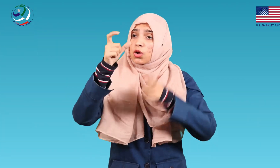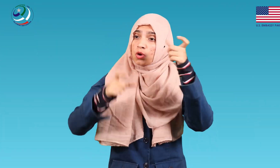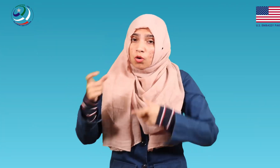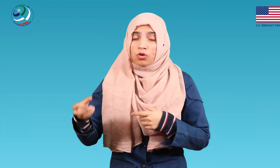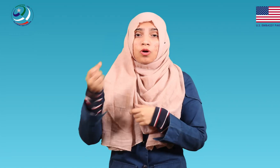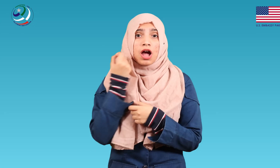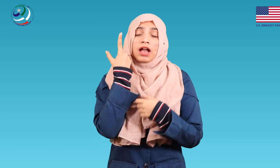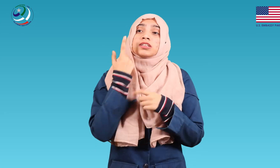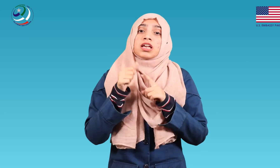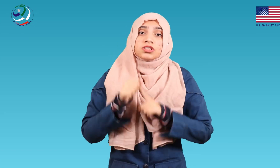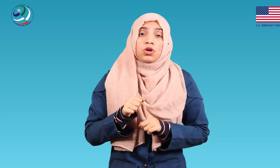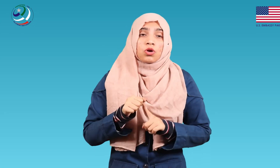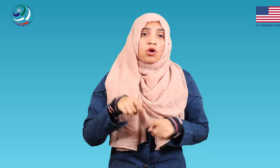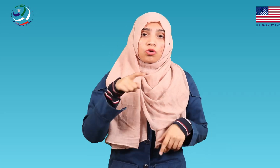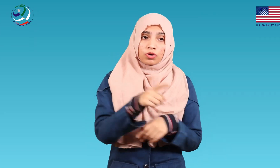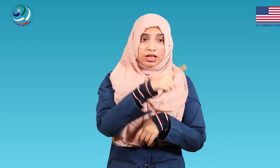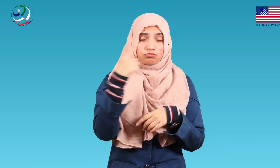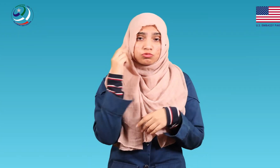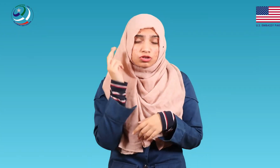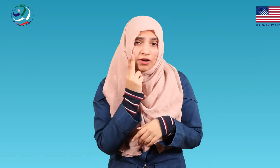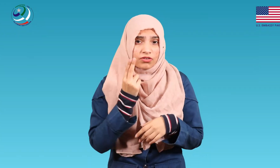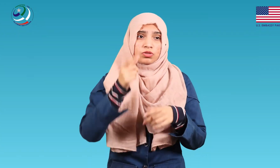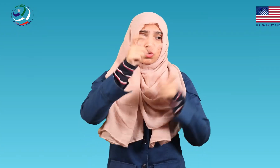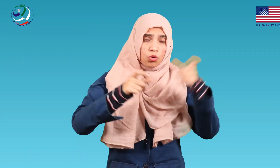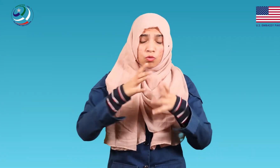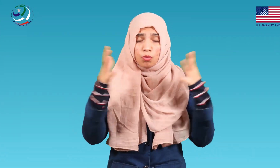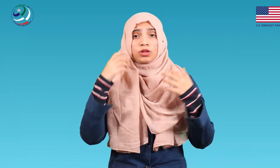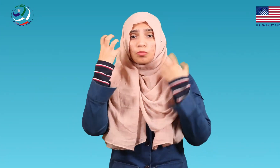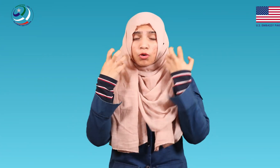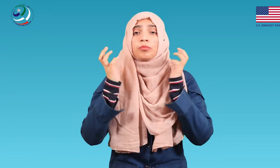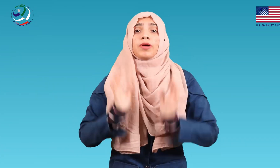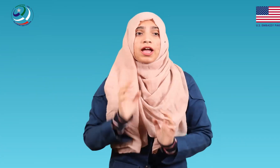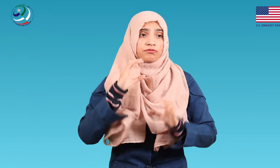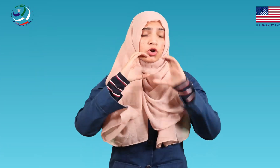deaf people suffer and how important it is to have interpreters in public spaces.